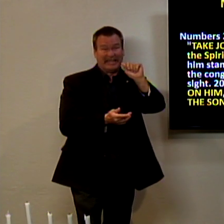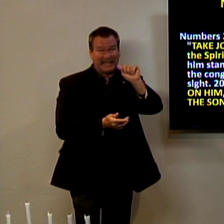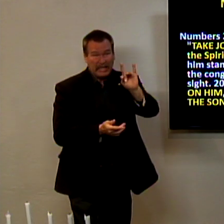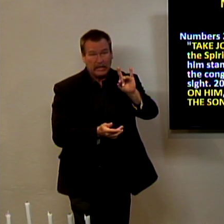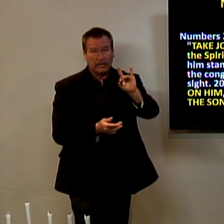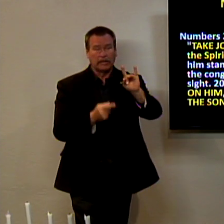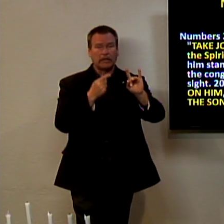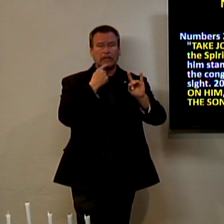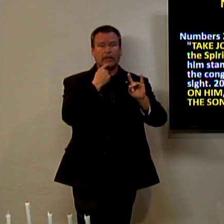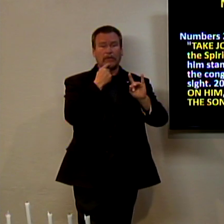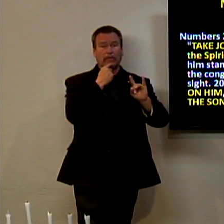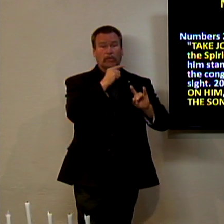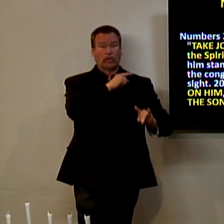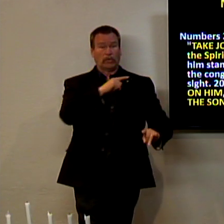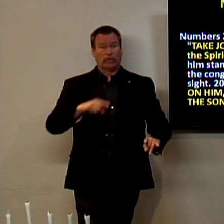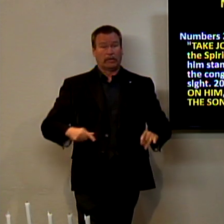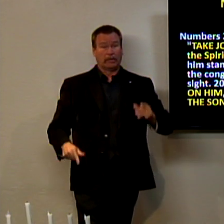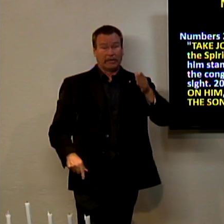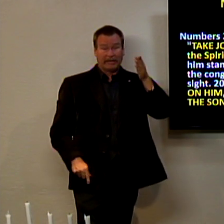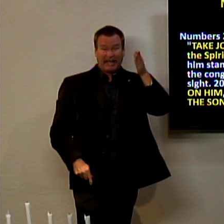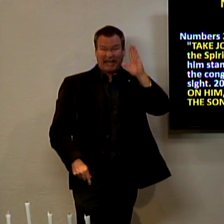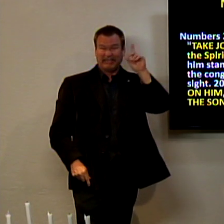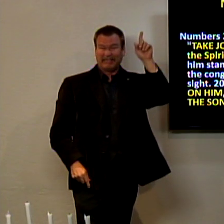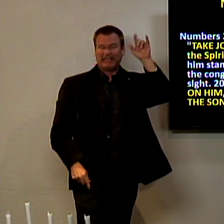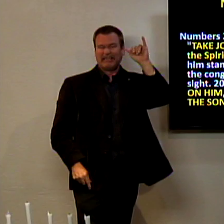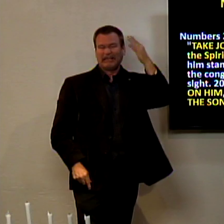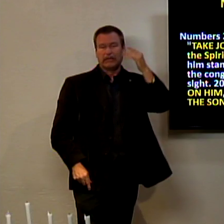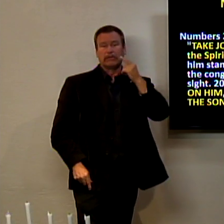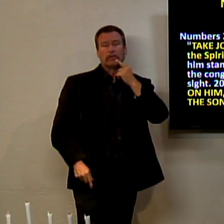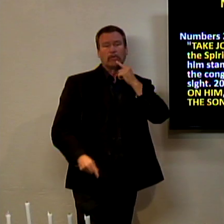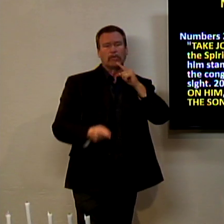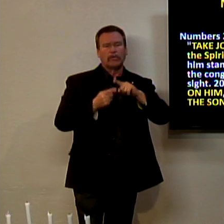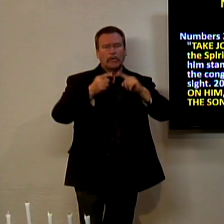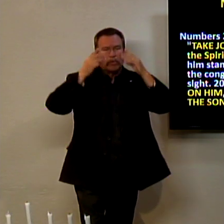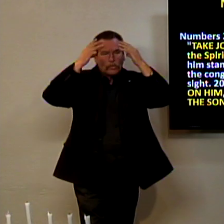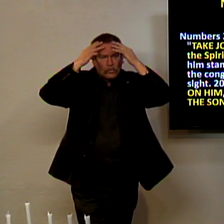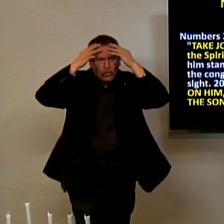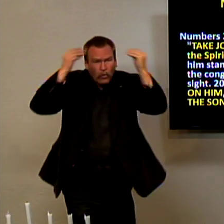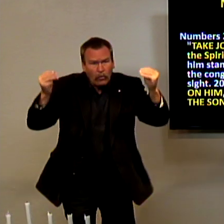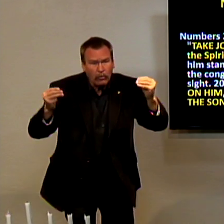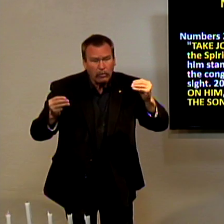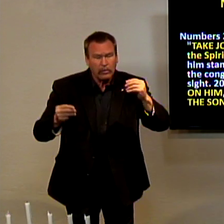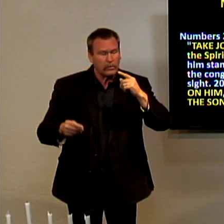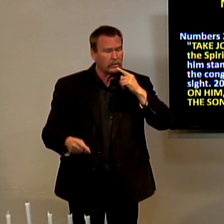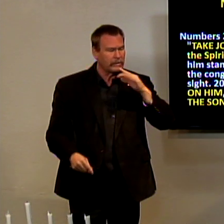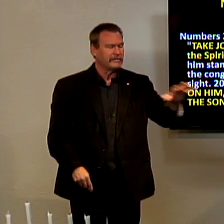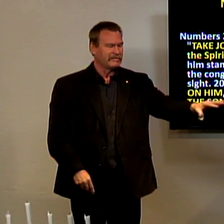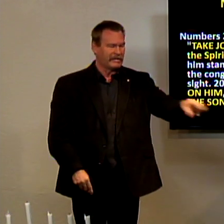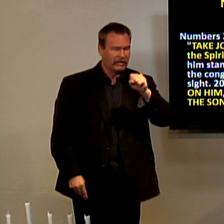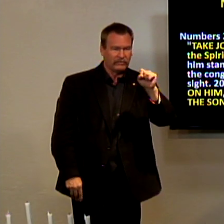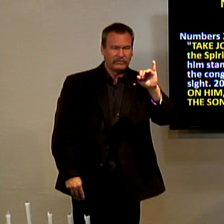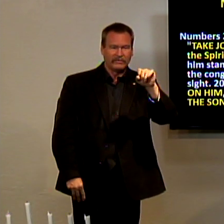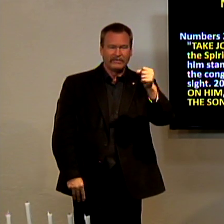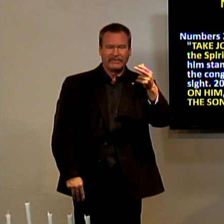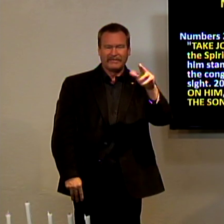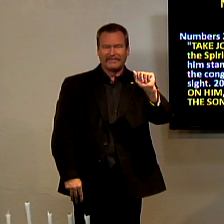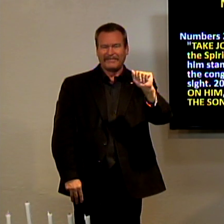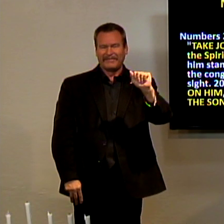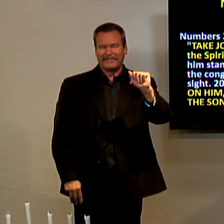verse 18. So when Yahweh said to Moses, take Joshua the